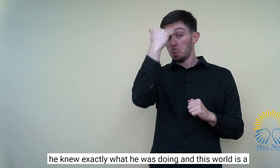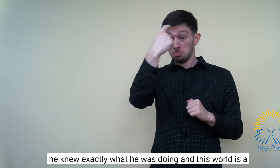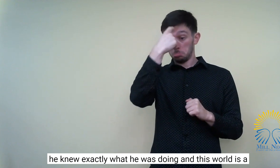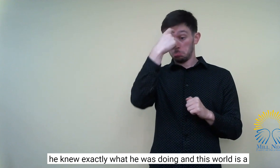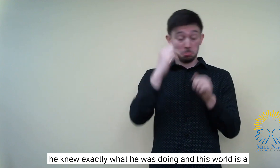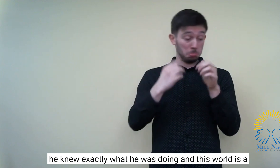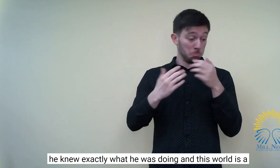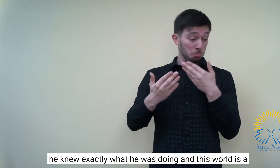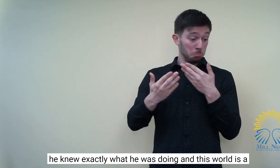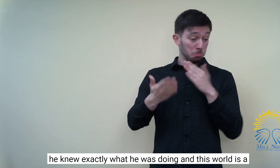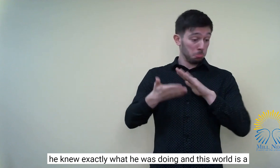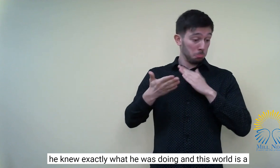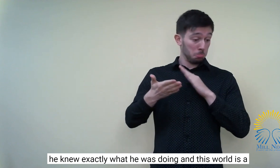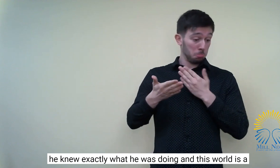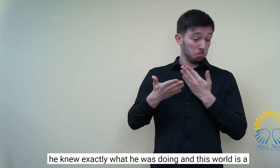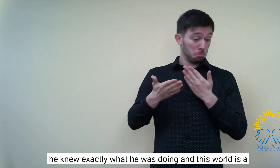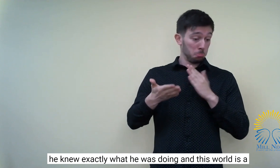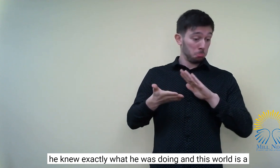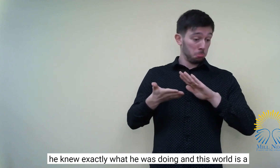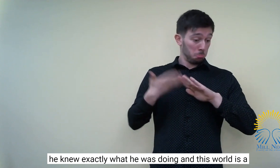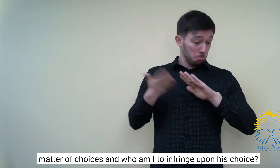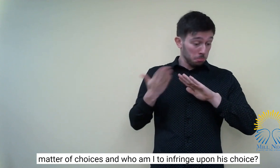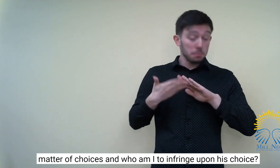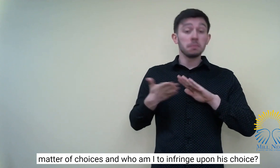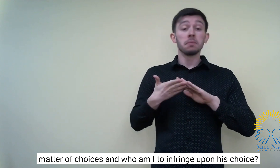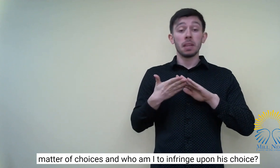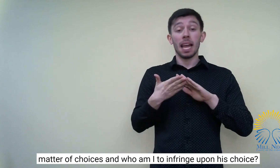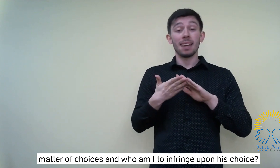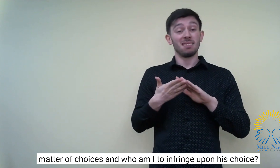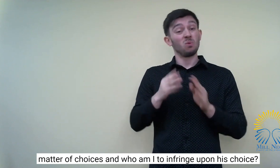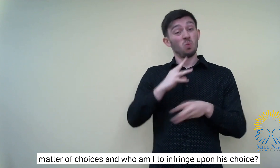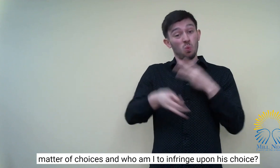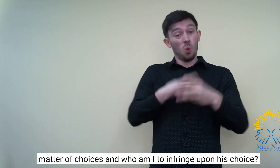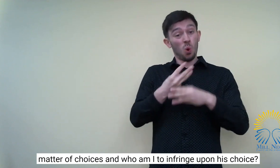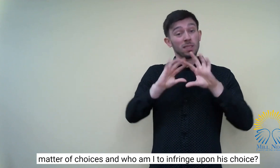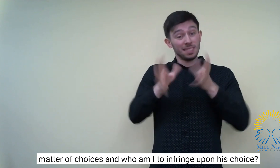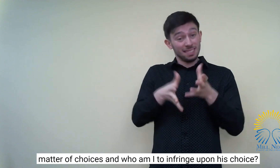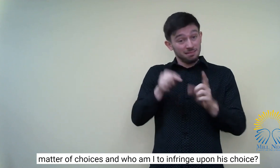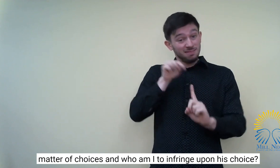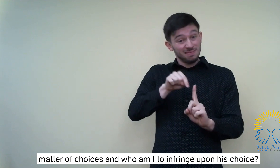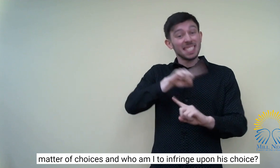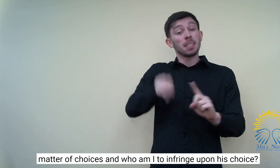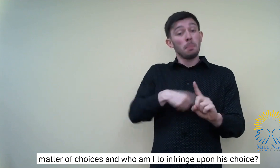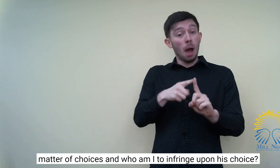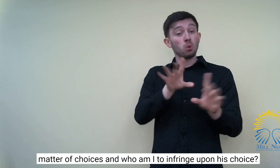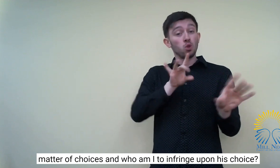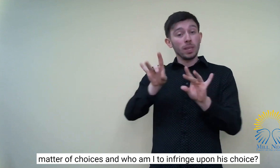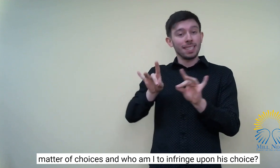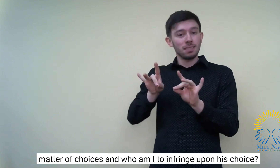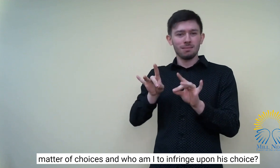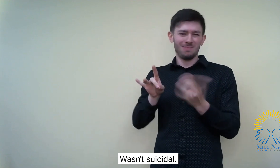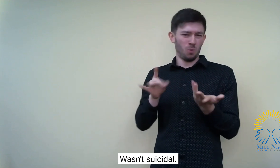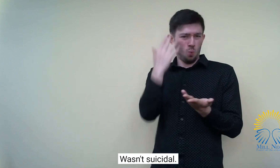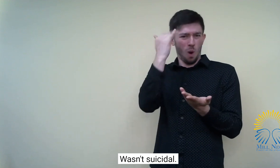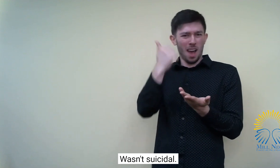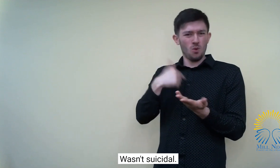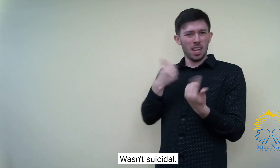doing. And this world is a matter of choices. And who am I to infringe upon his choice? It wasn't